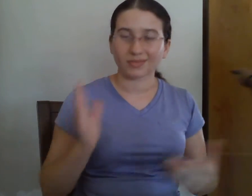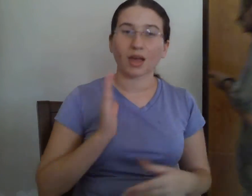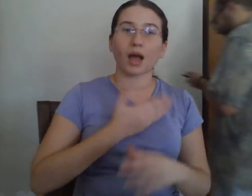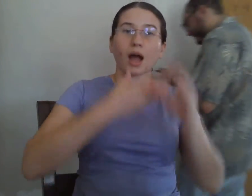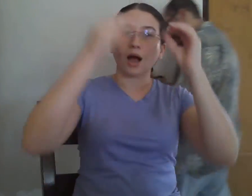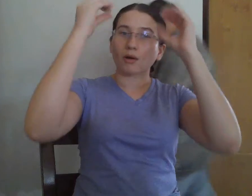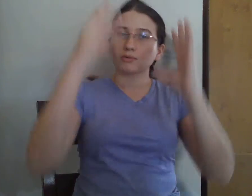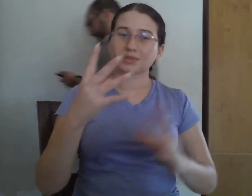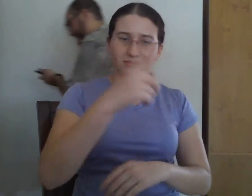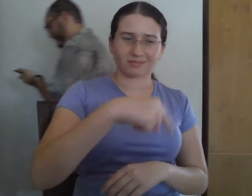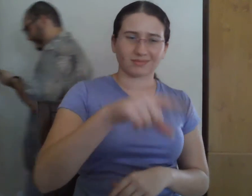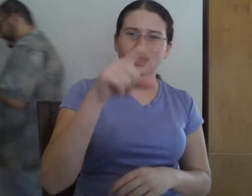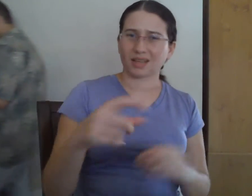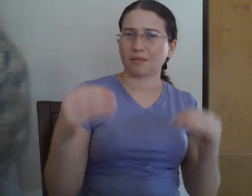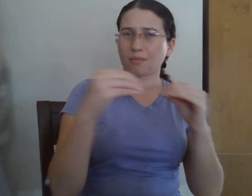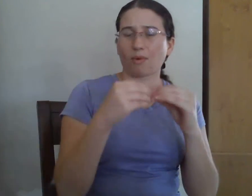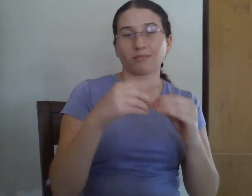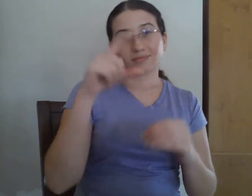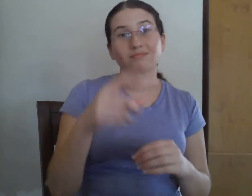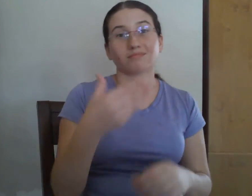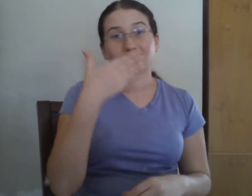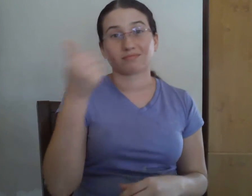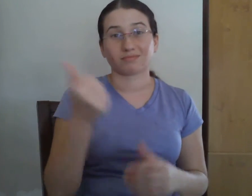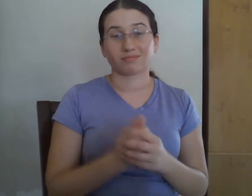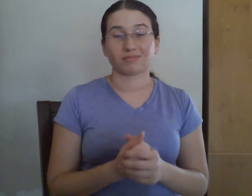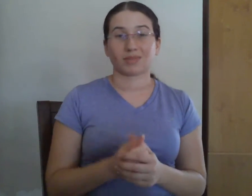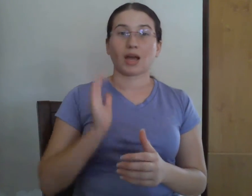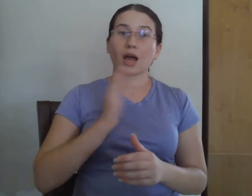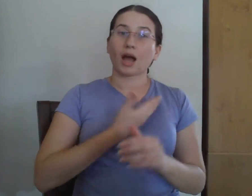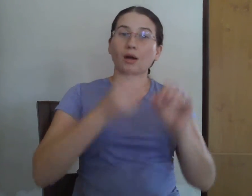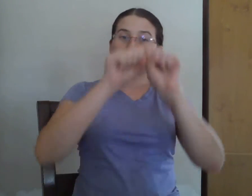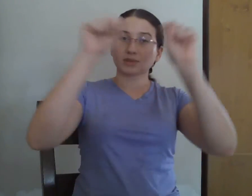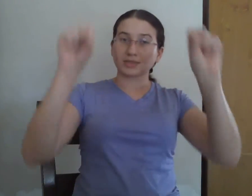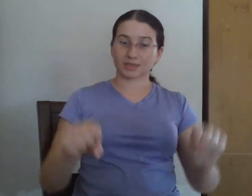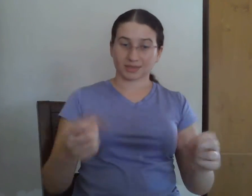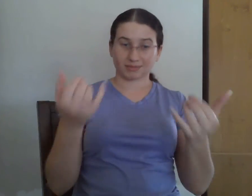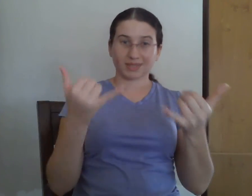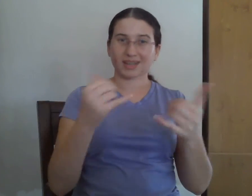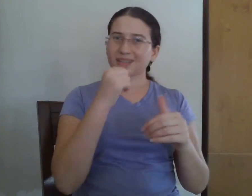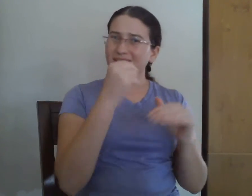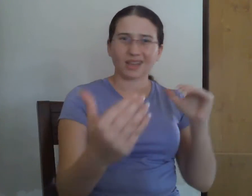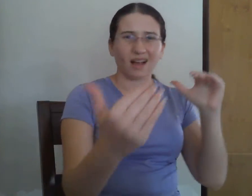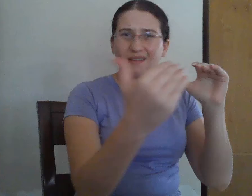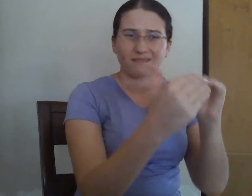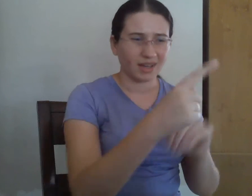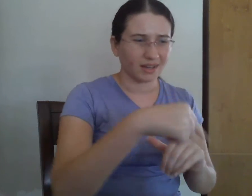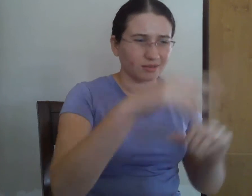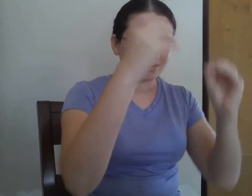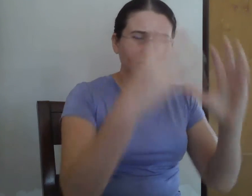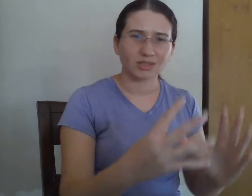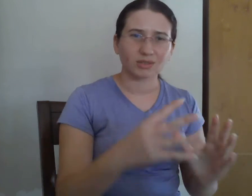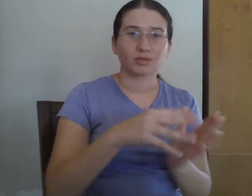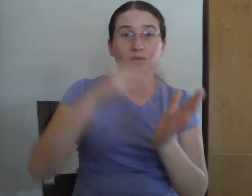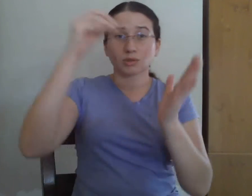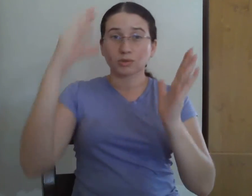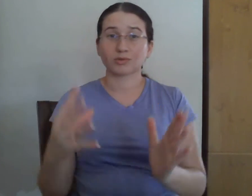better. The system we have today isn't fair to them. It's not fair to students, and it's putting America's